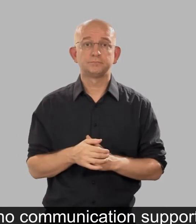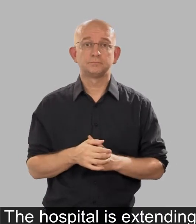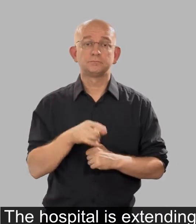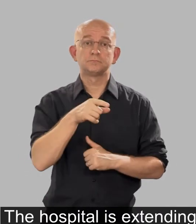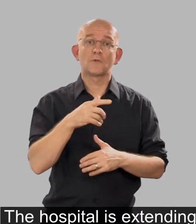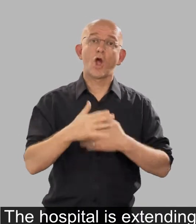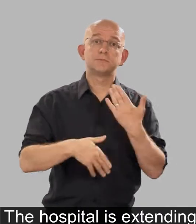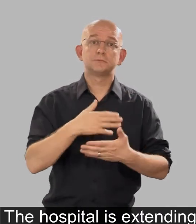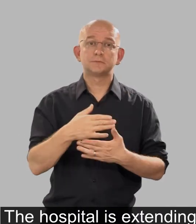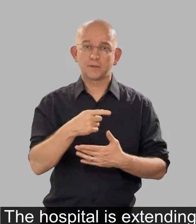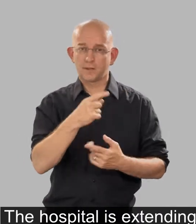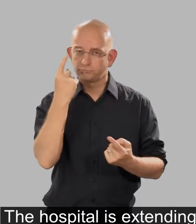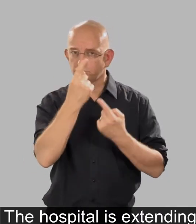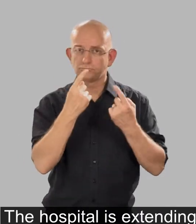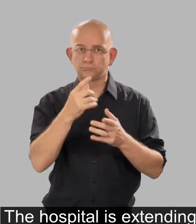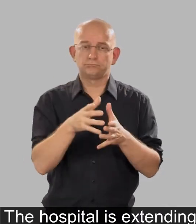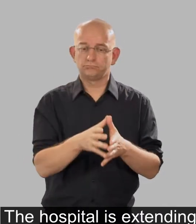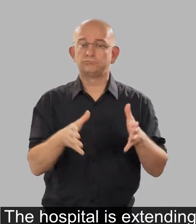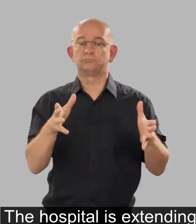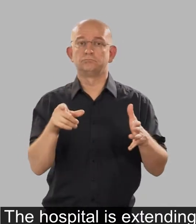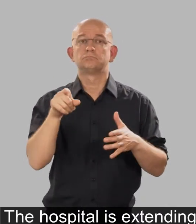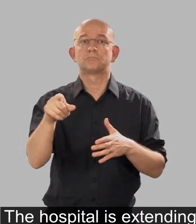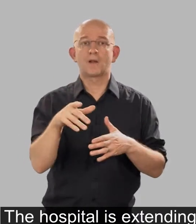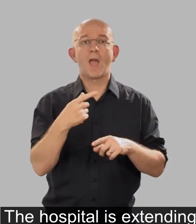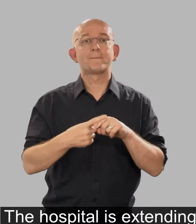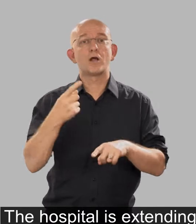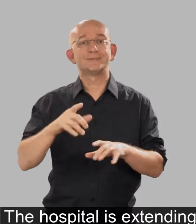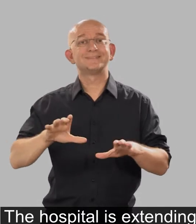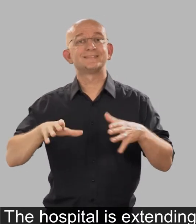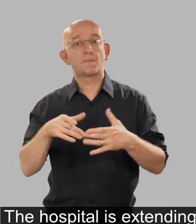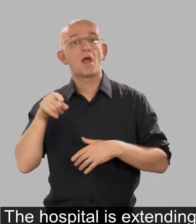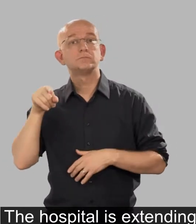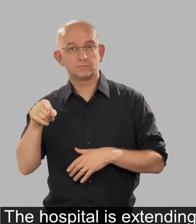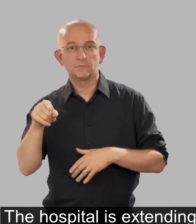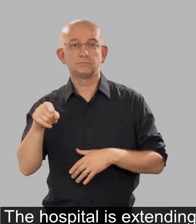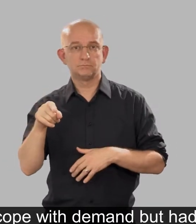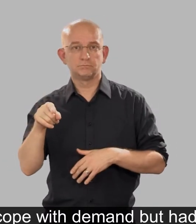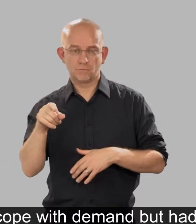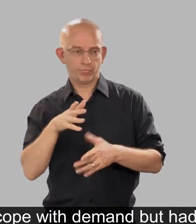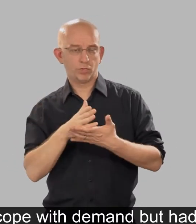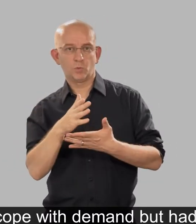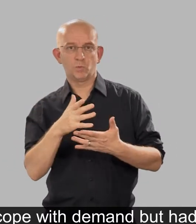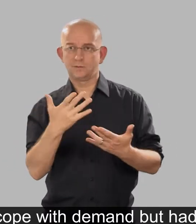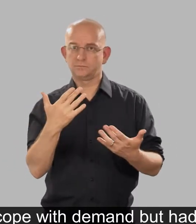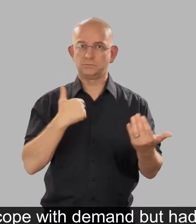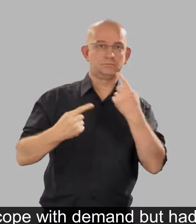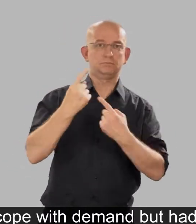notes. The hospital is extending the emergency department to cope with demand, but had